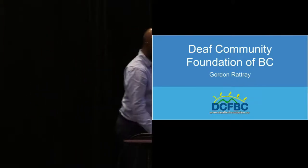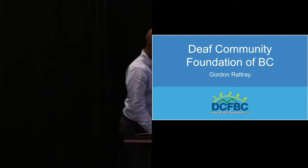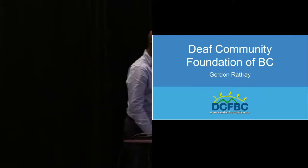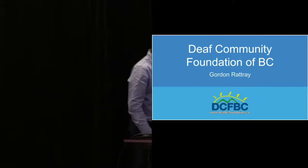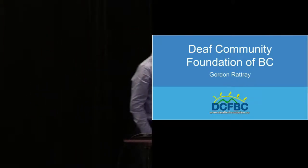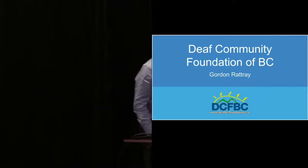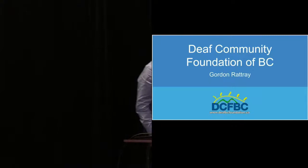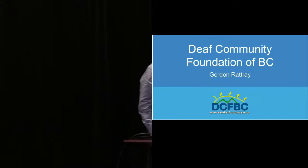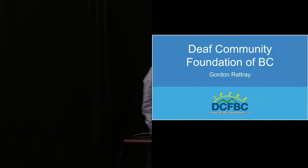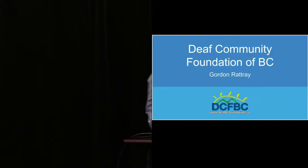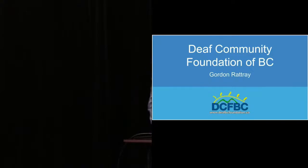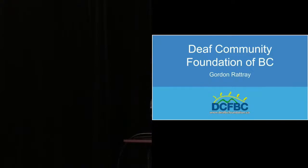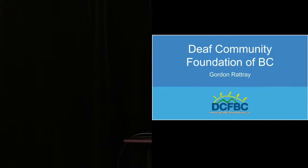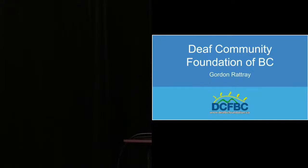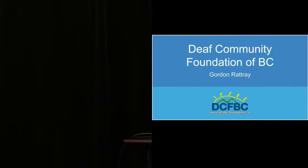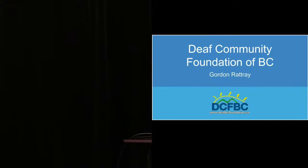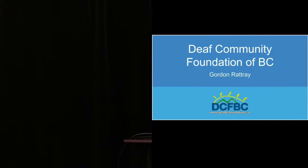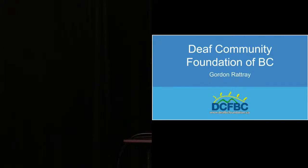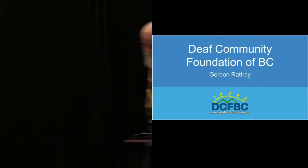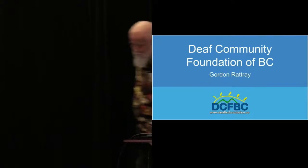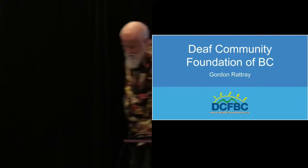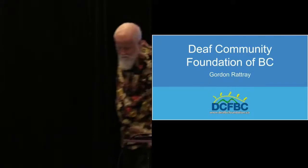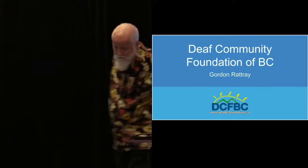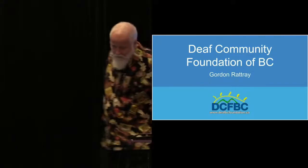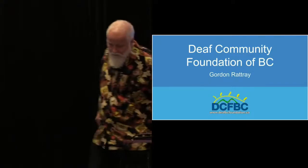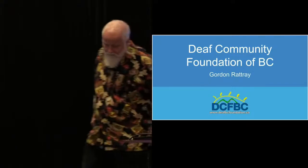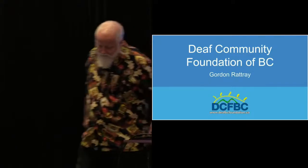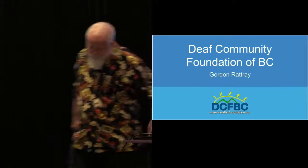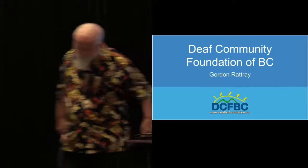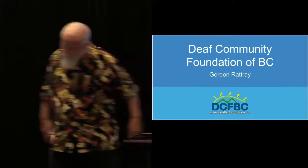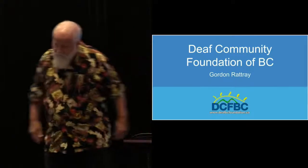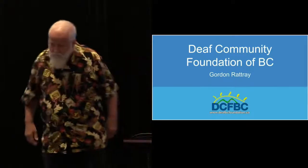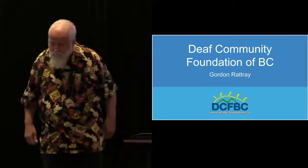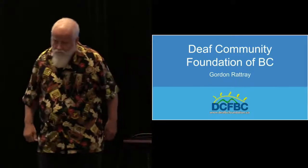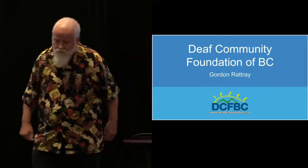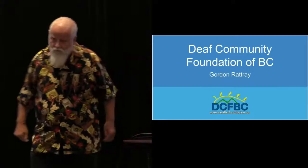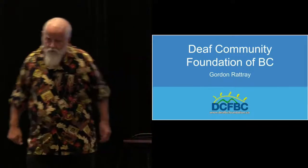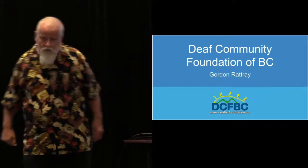event tonight, Gordon Rattray.